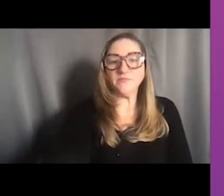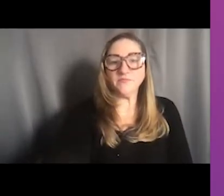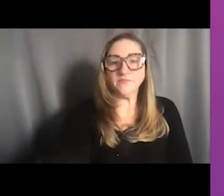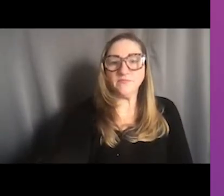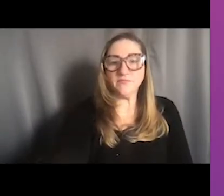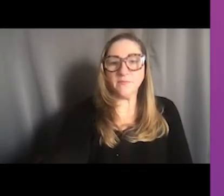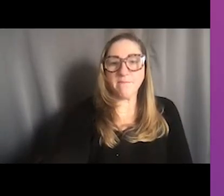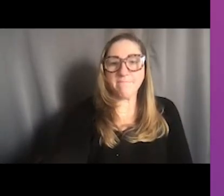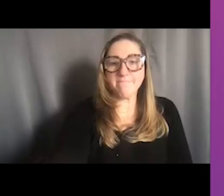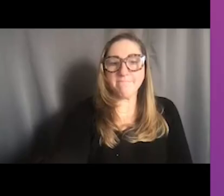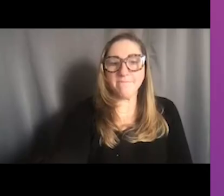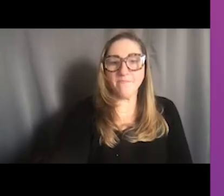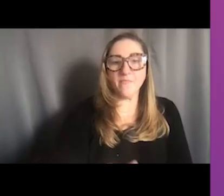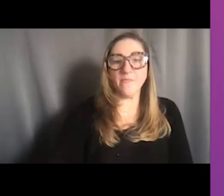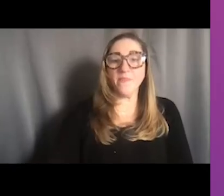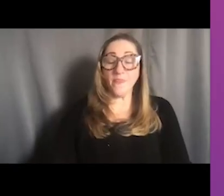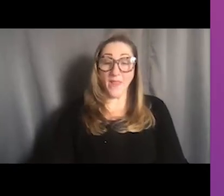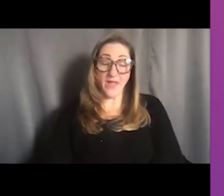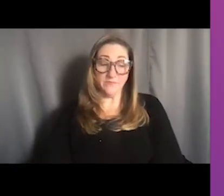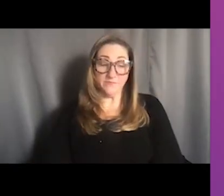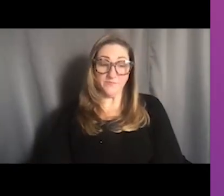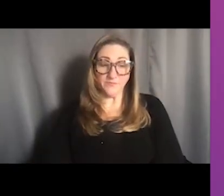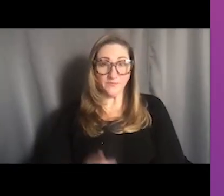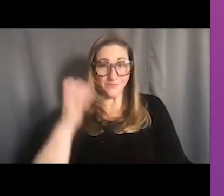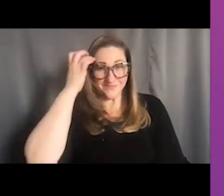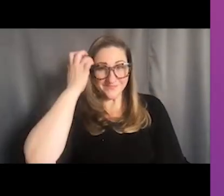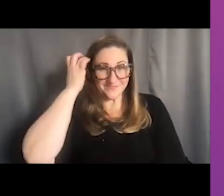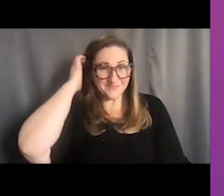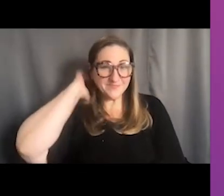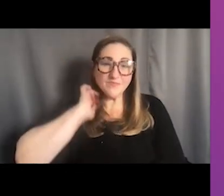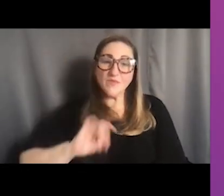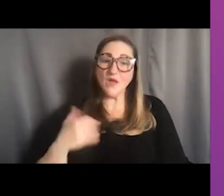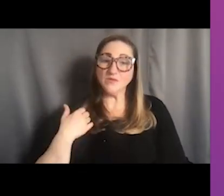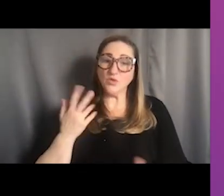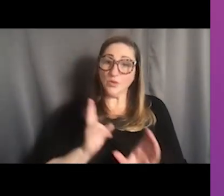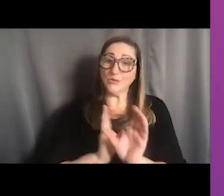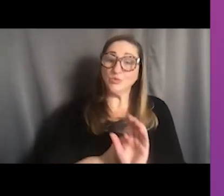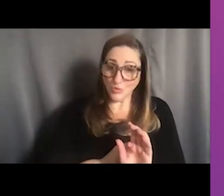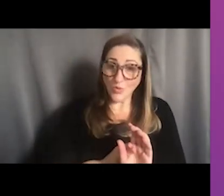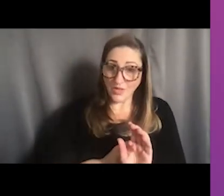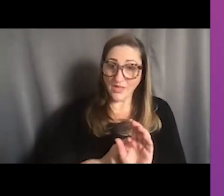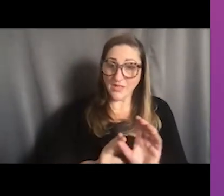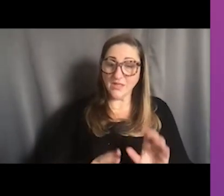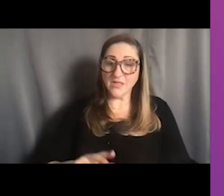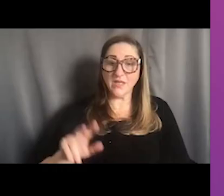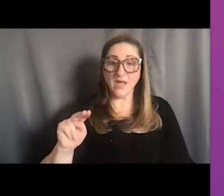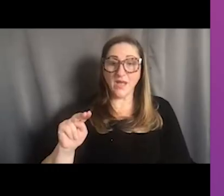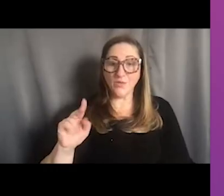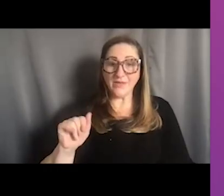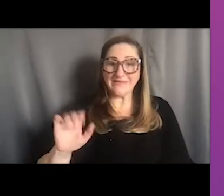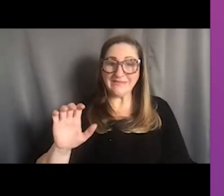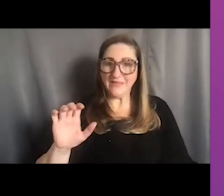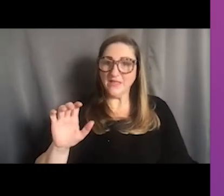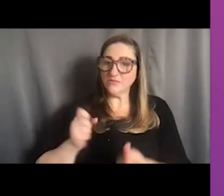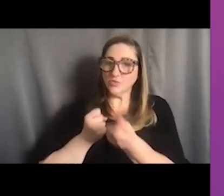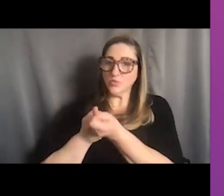All right. One way that we can begin is by joining Dance.NYC in supporting Lene Lenape Kwayak, which is a wonderful